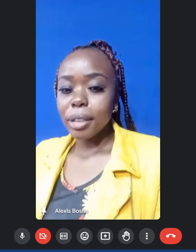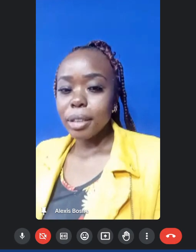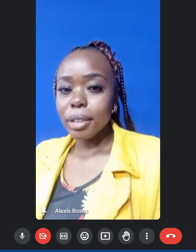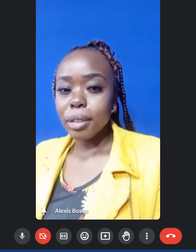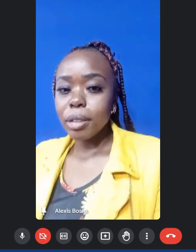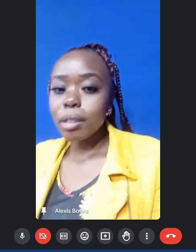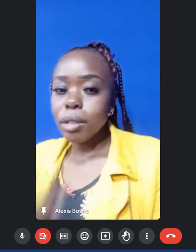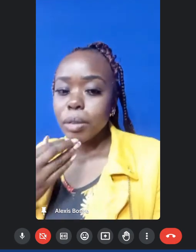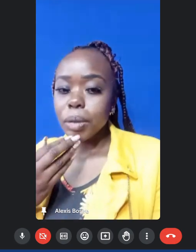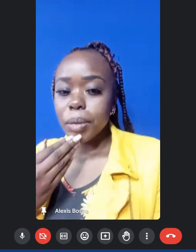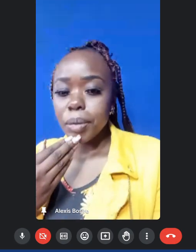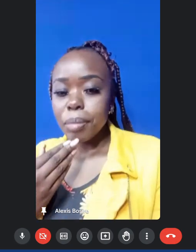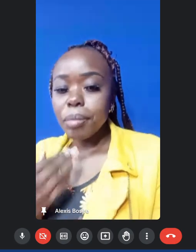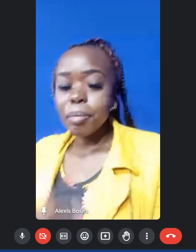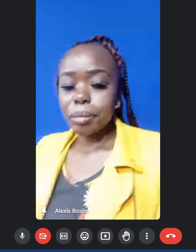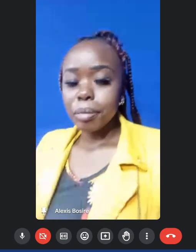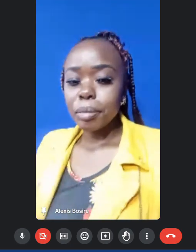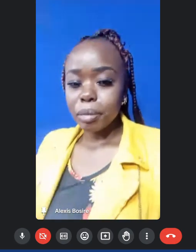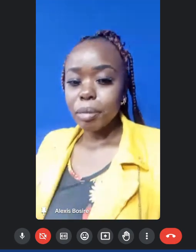Yeah.